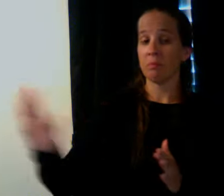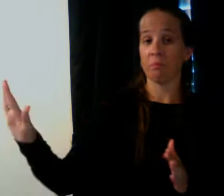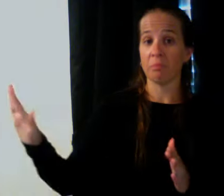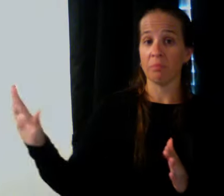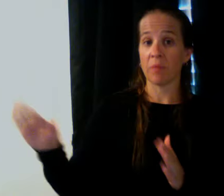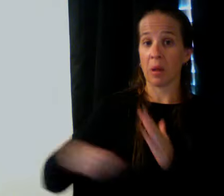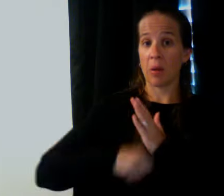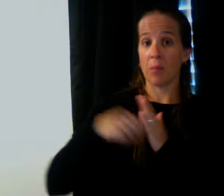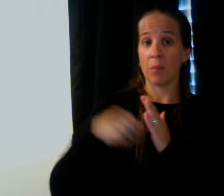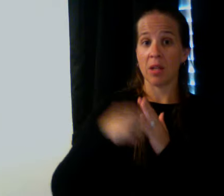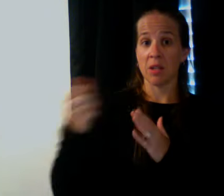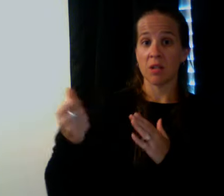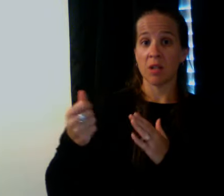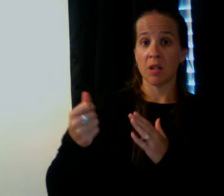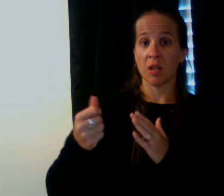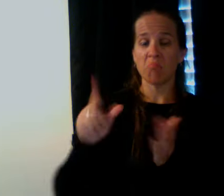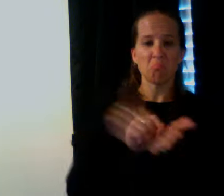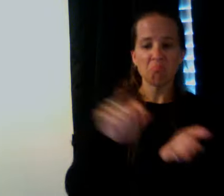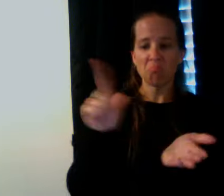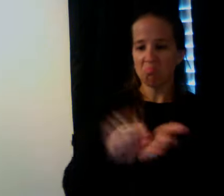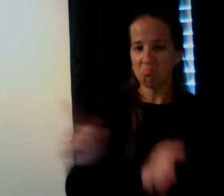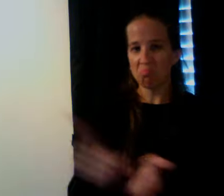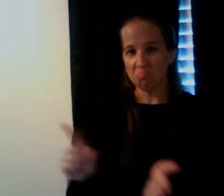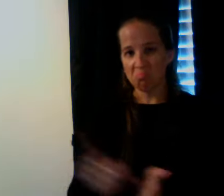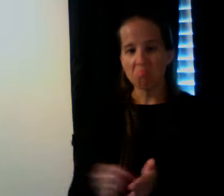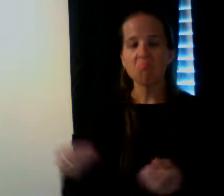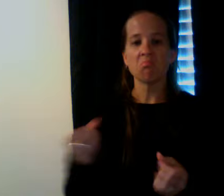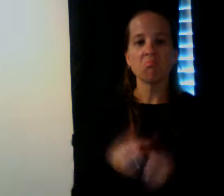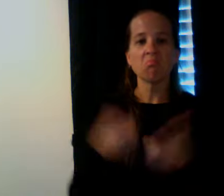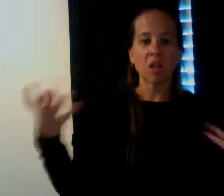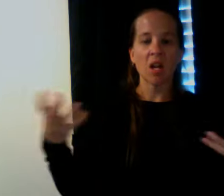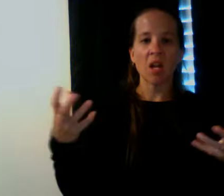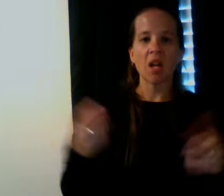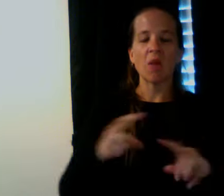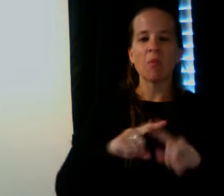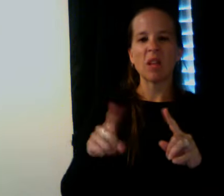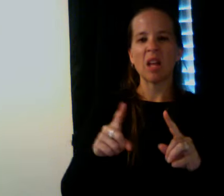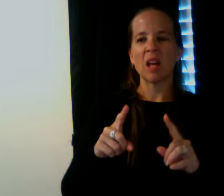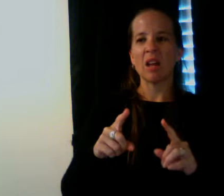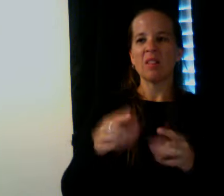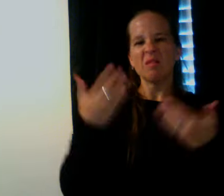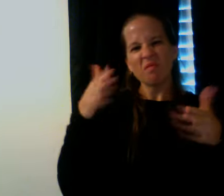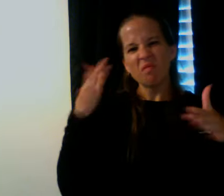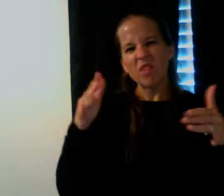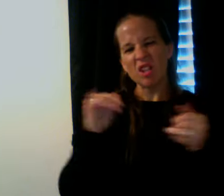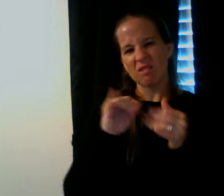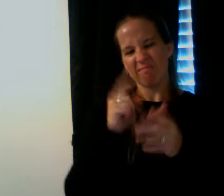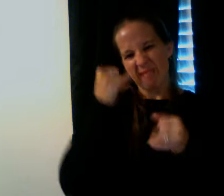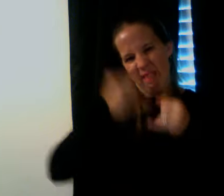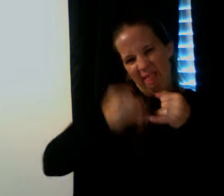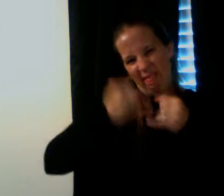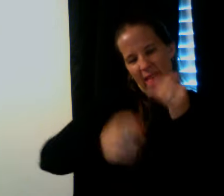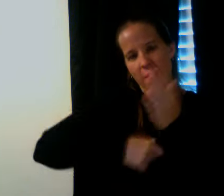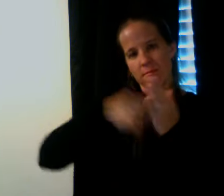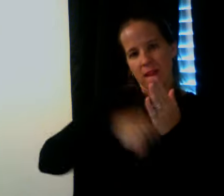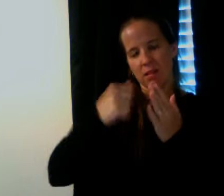Catalog, and then, when it had run its course, they put out a final issue. It was the mid-1970s, and I was